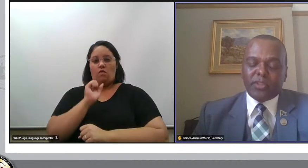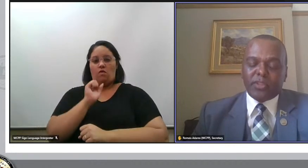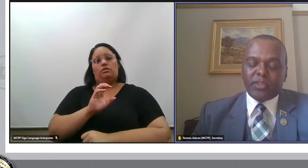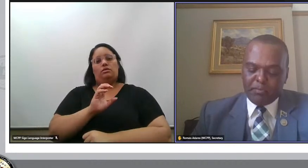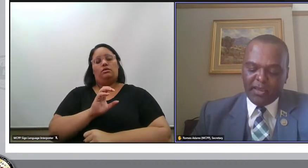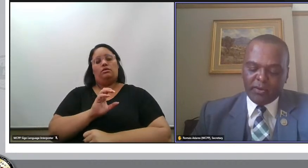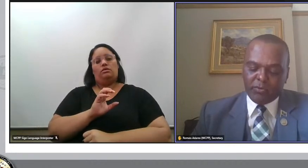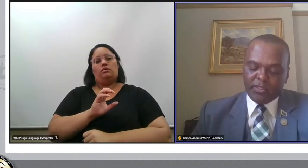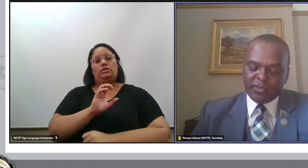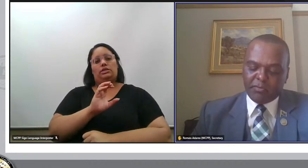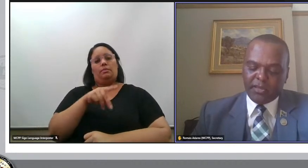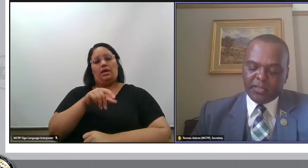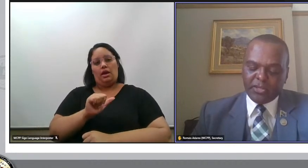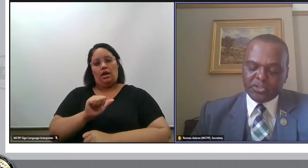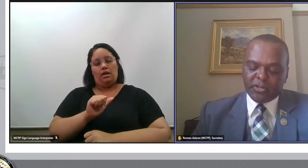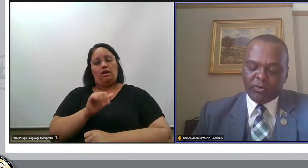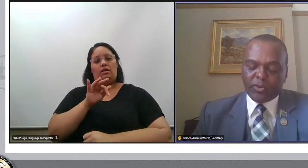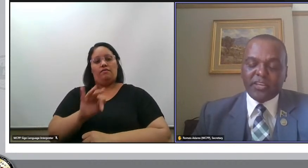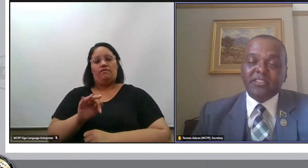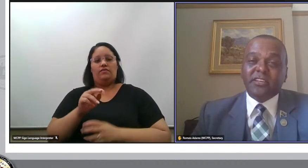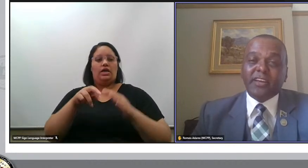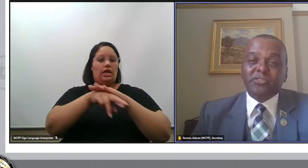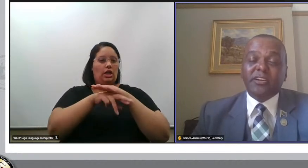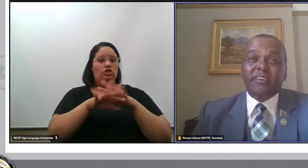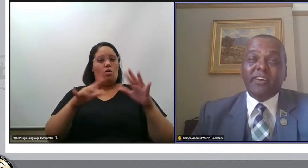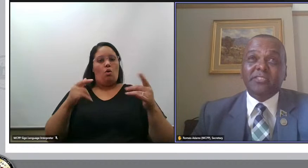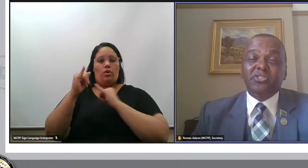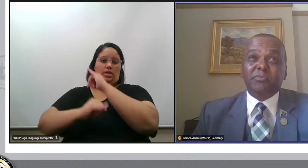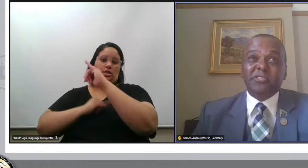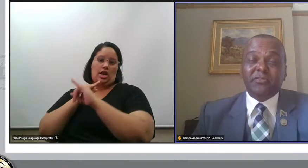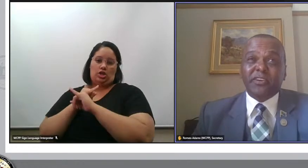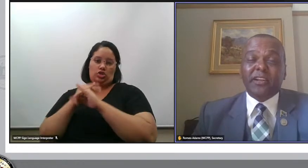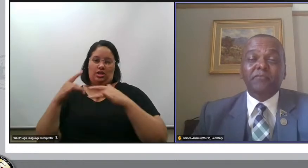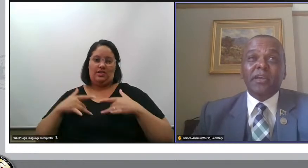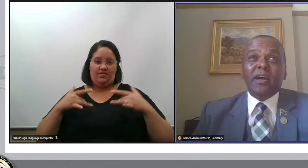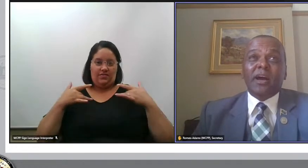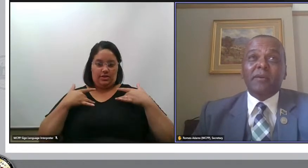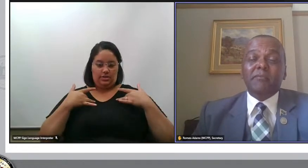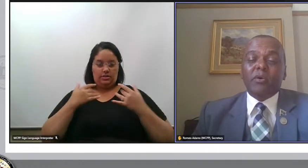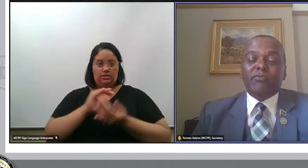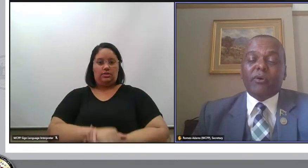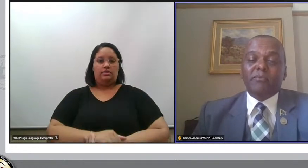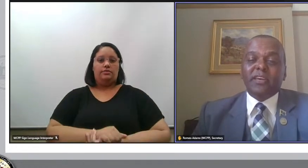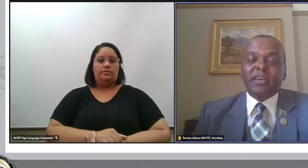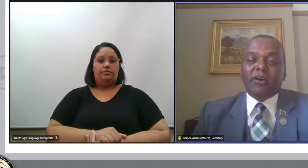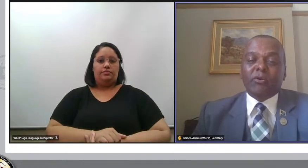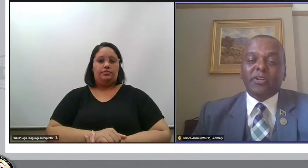for the CPA, whether it be the regional or the international events specifically.